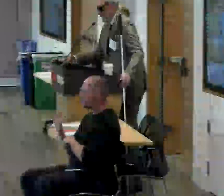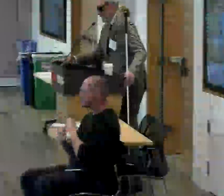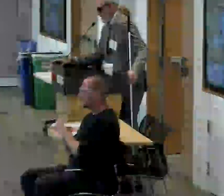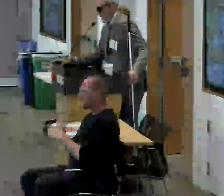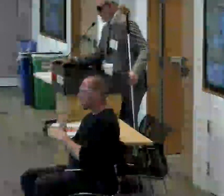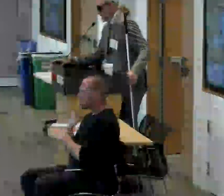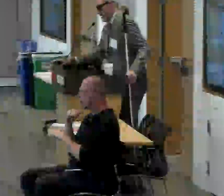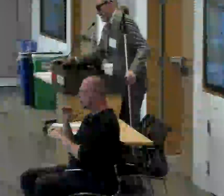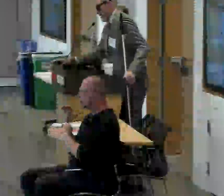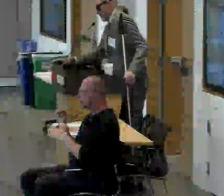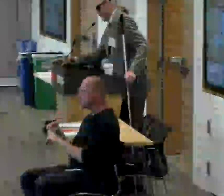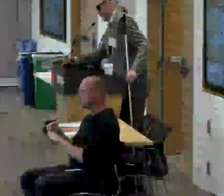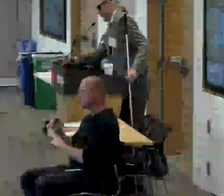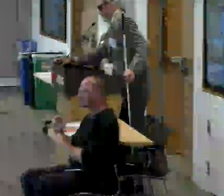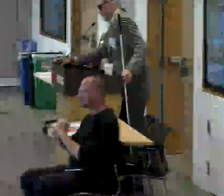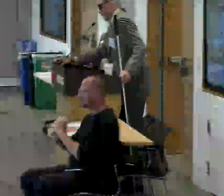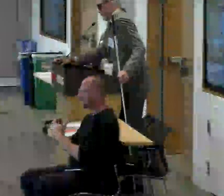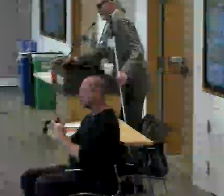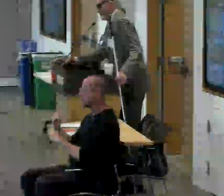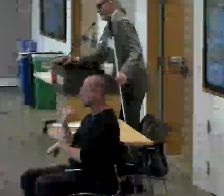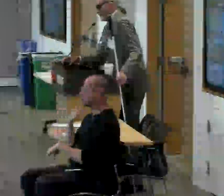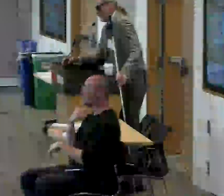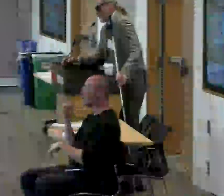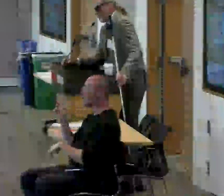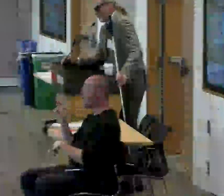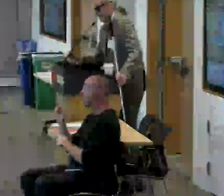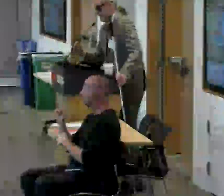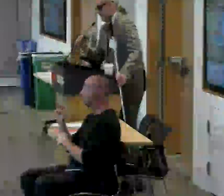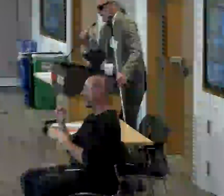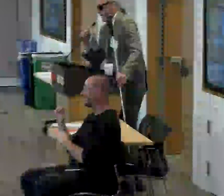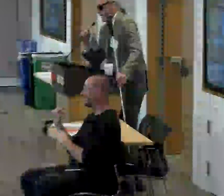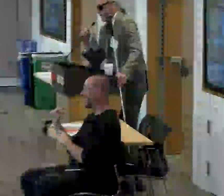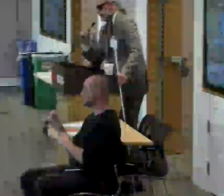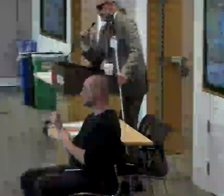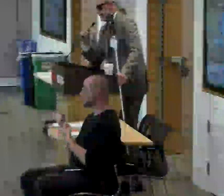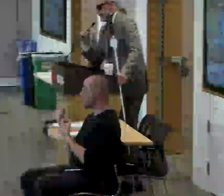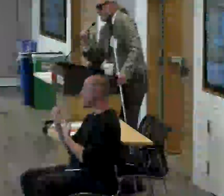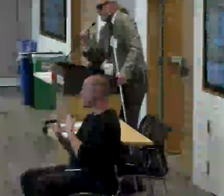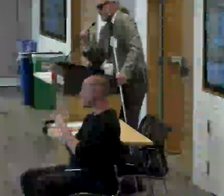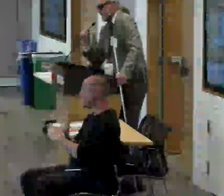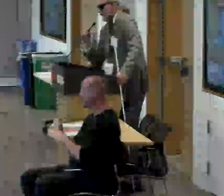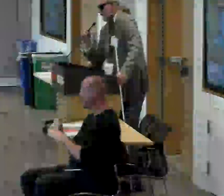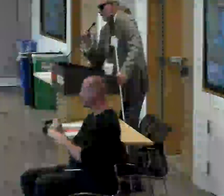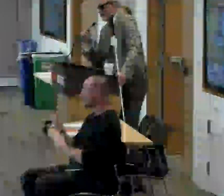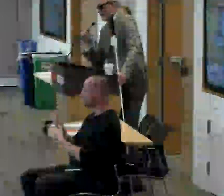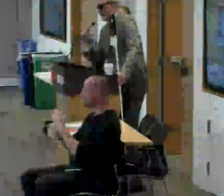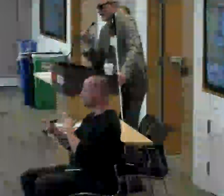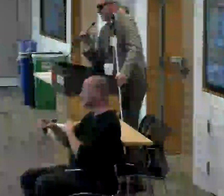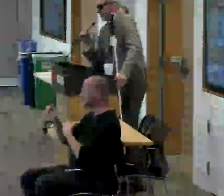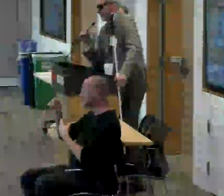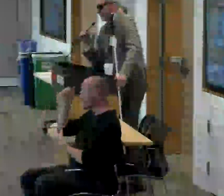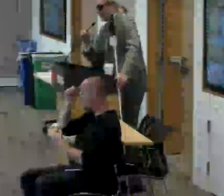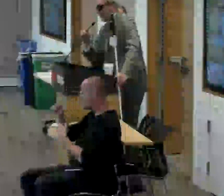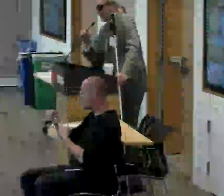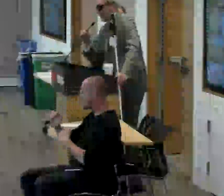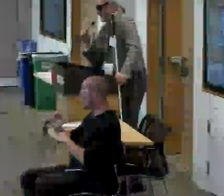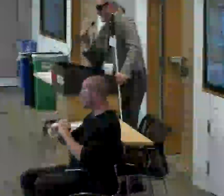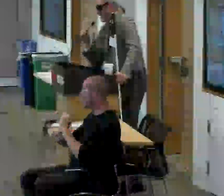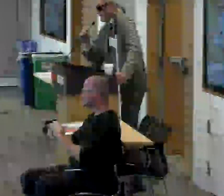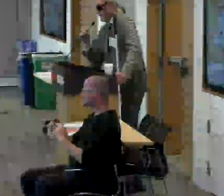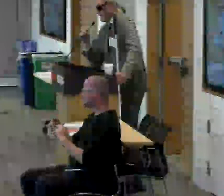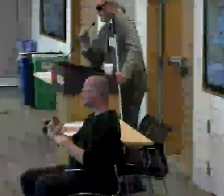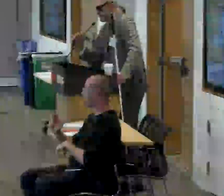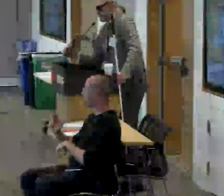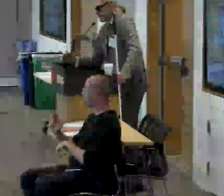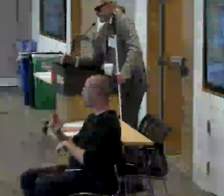We had been on Van Ness Avenue for a number of years. A lot of you probably remember the iconic building. And we